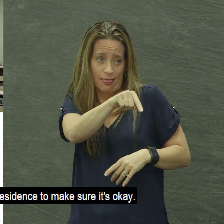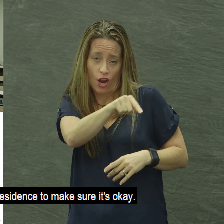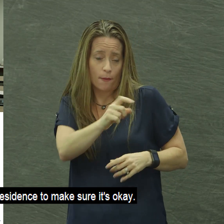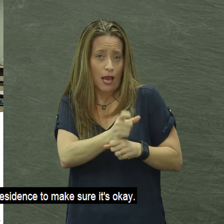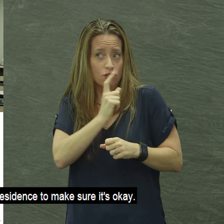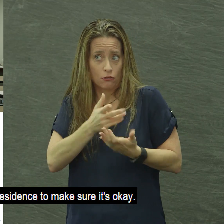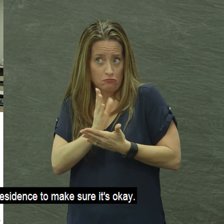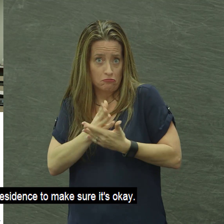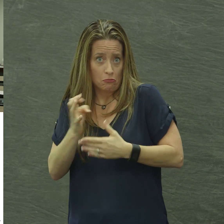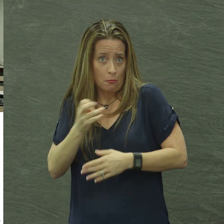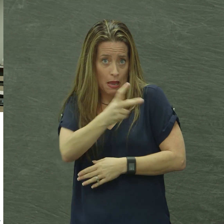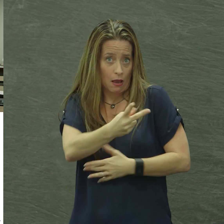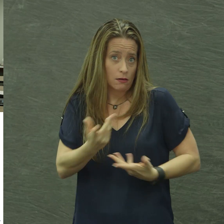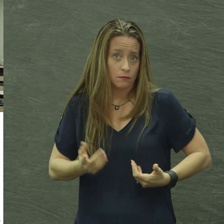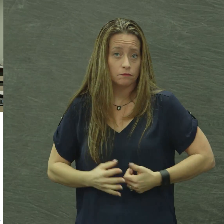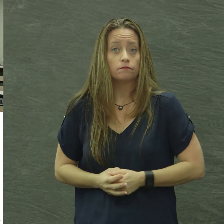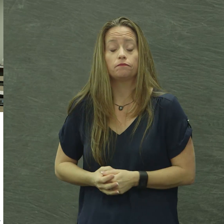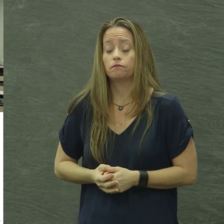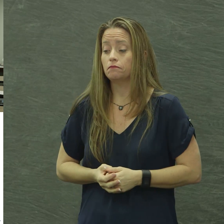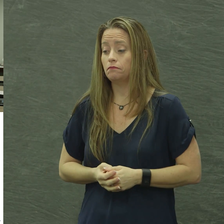okay.